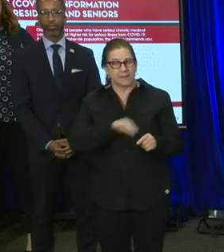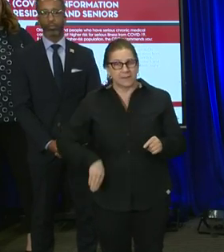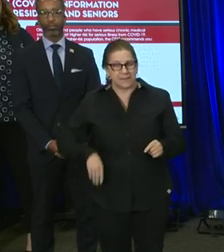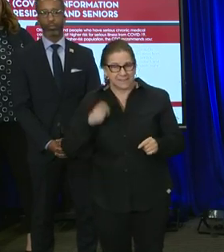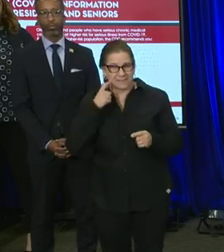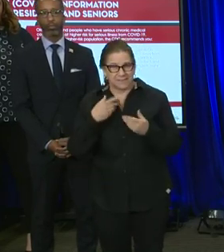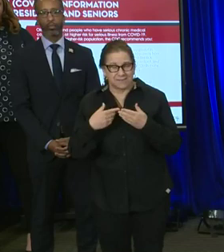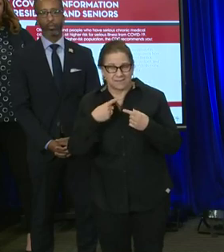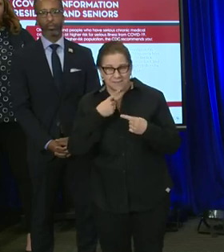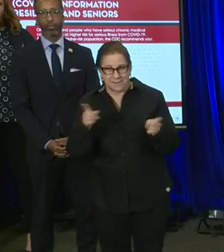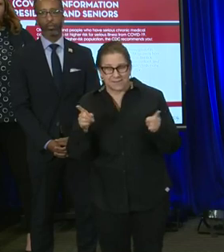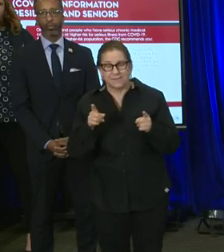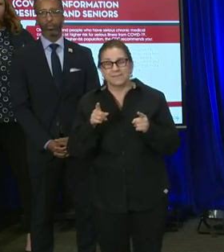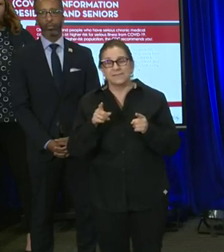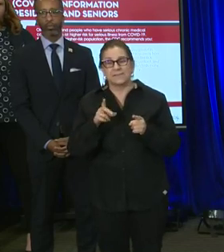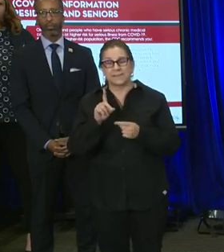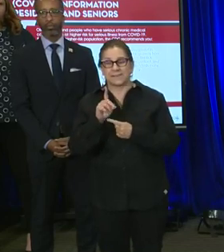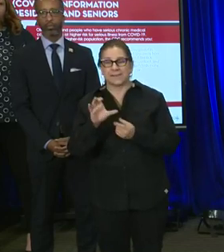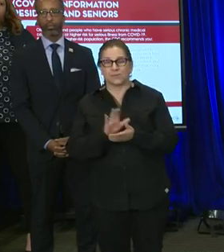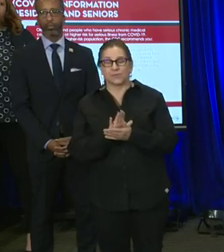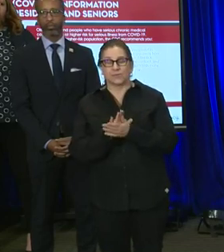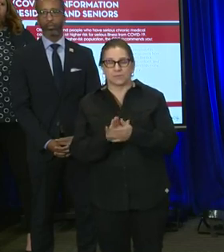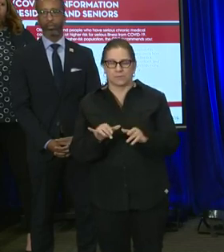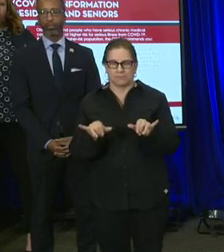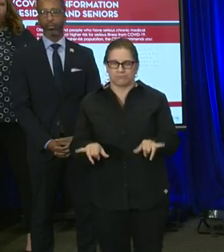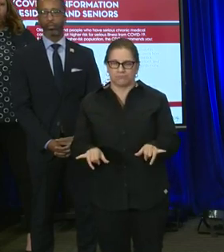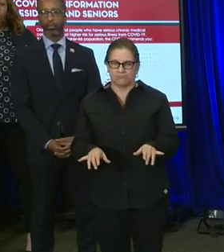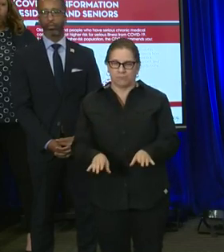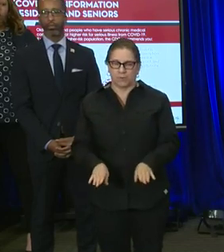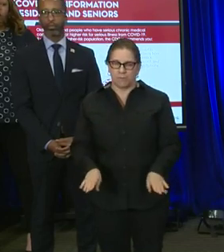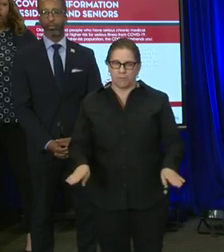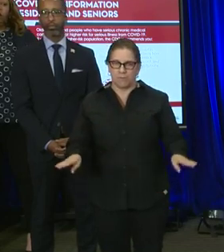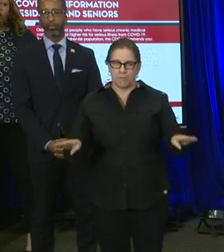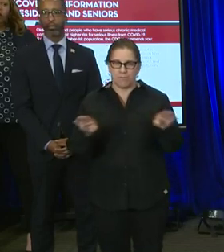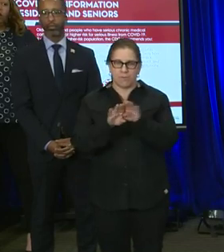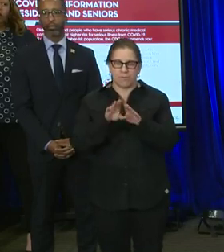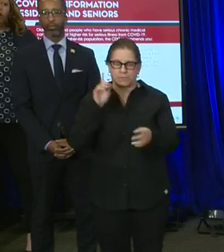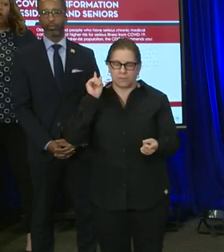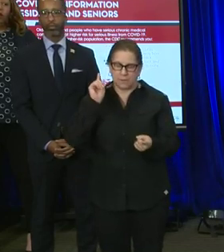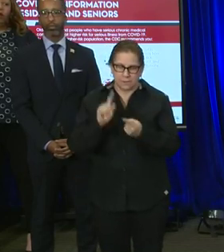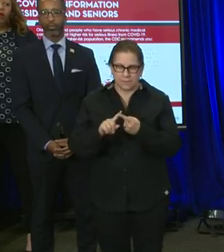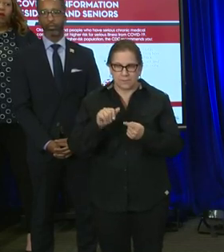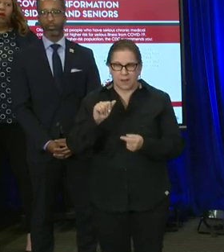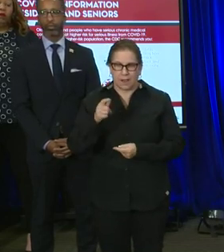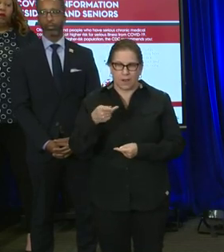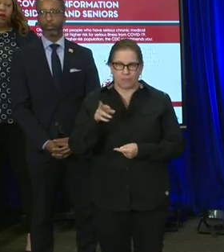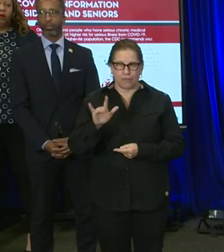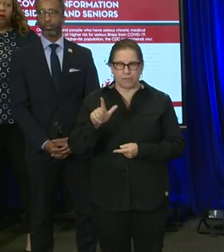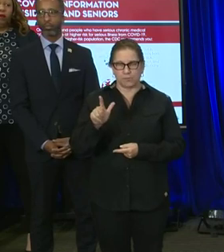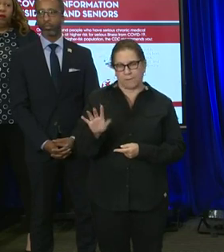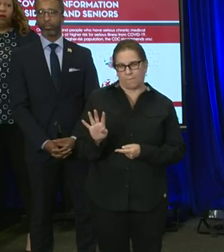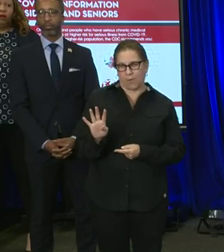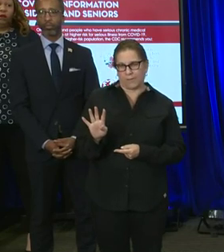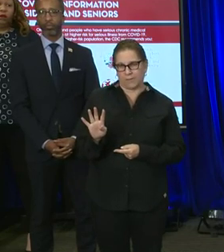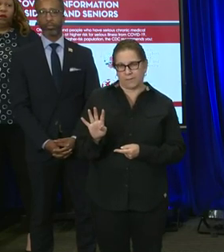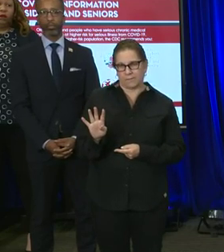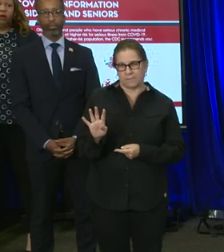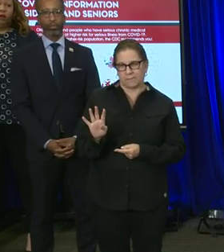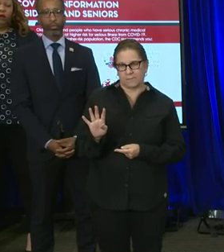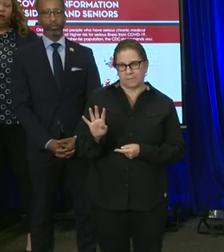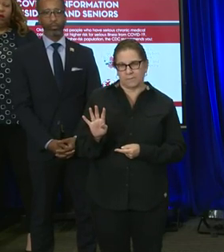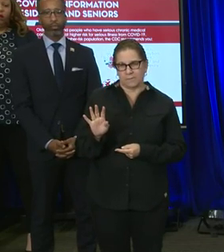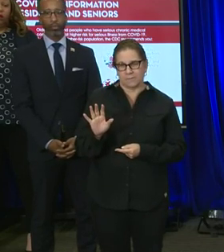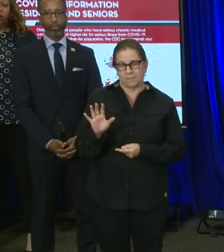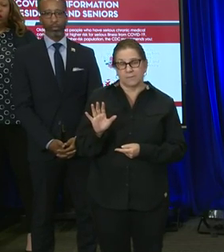24th. Classes will resume on Monday, April 27th. This decision reflects the extraordinary